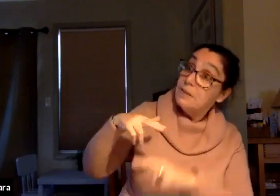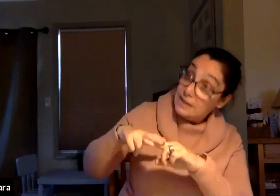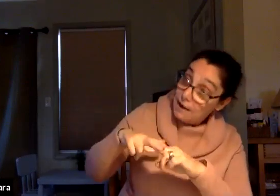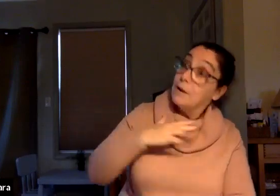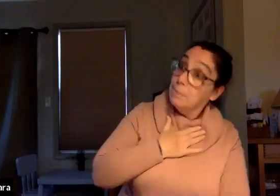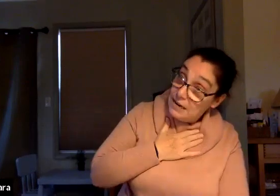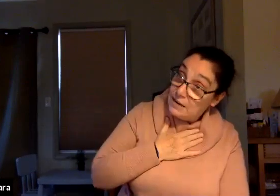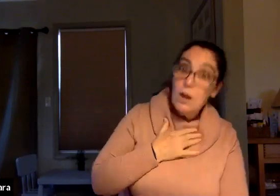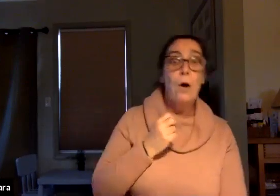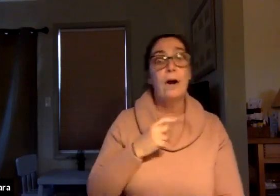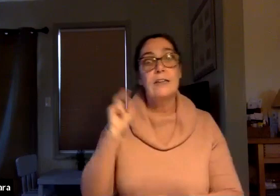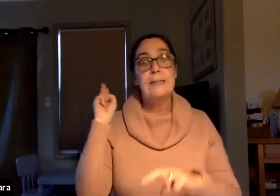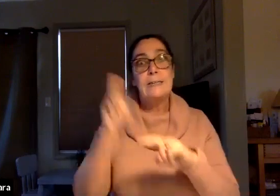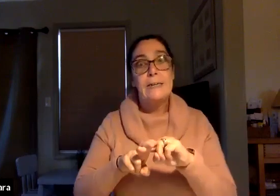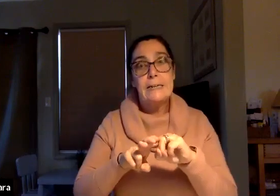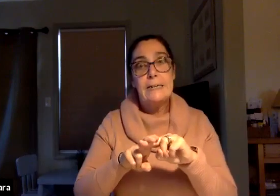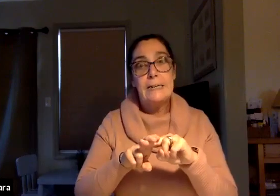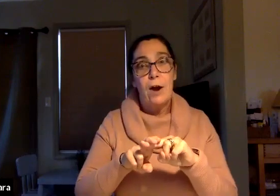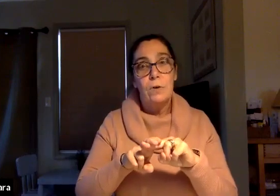sit down, please. Or I could say, sit down,